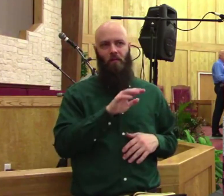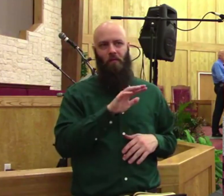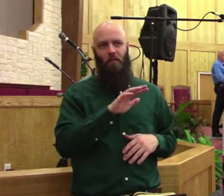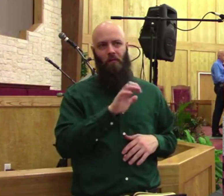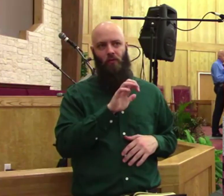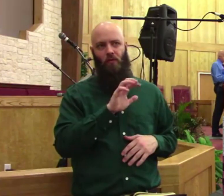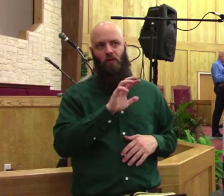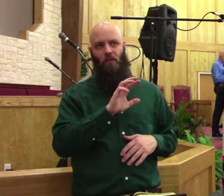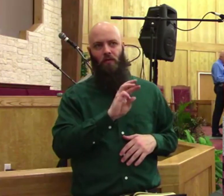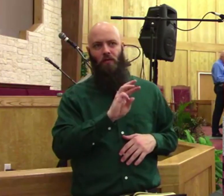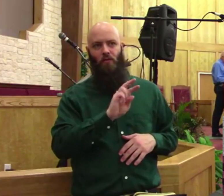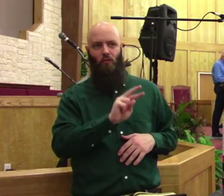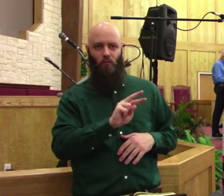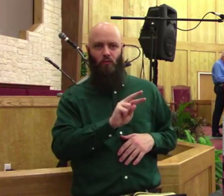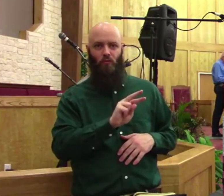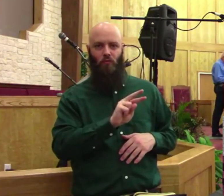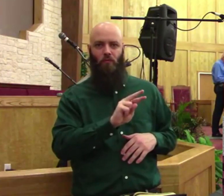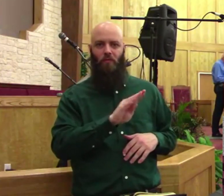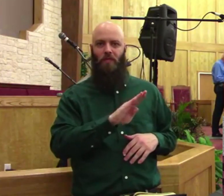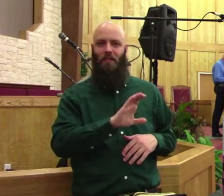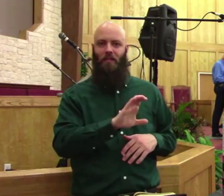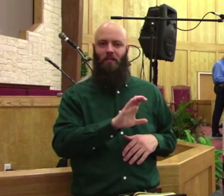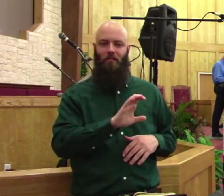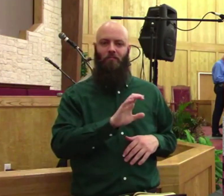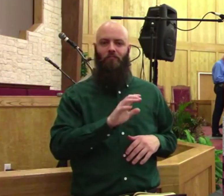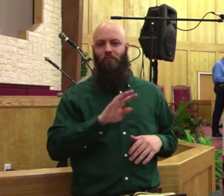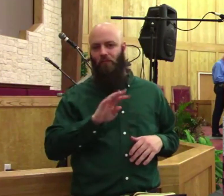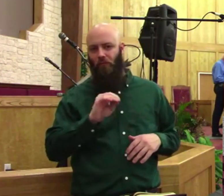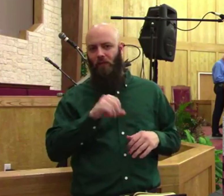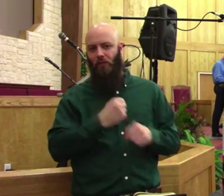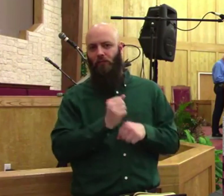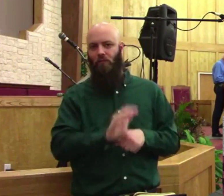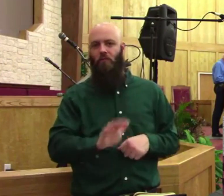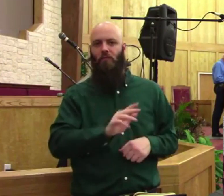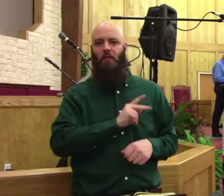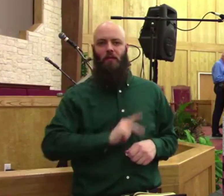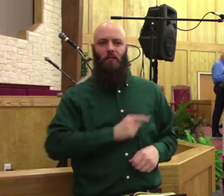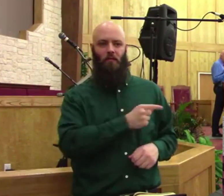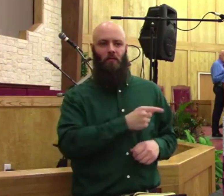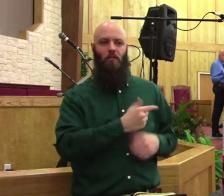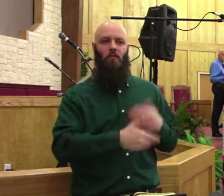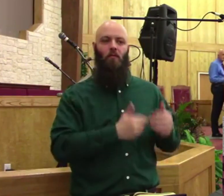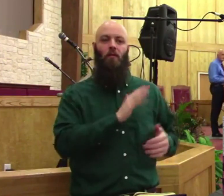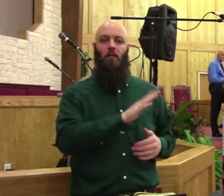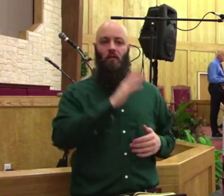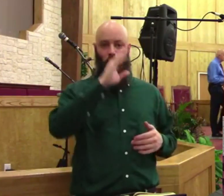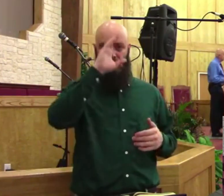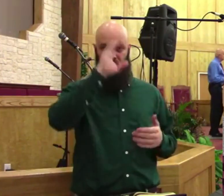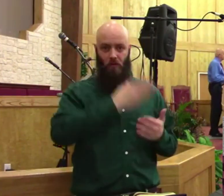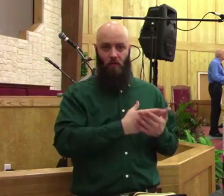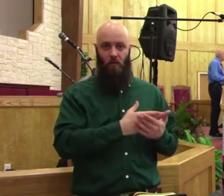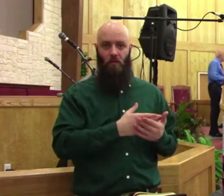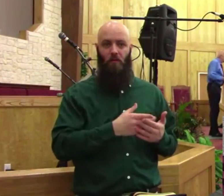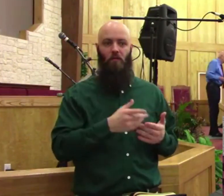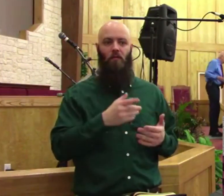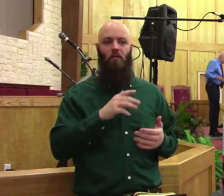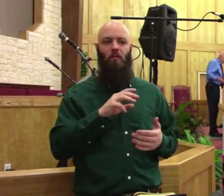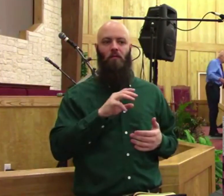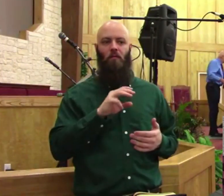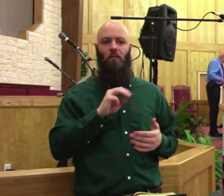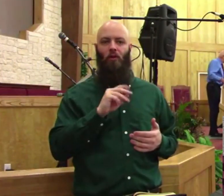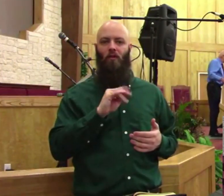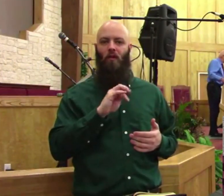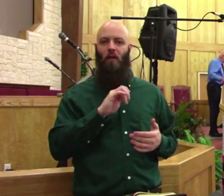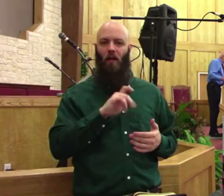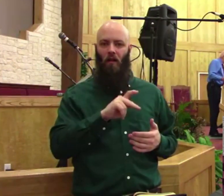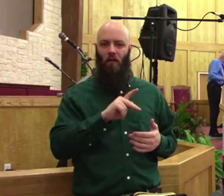562 BC after serving for 40-some years. His son, Evil-Merodach, followed, and within